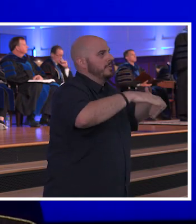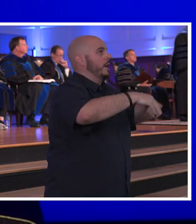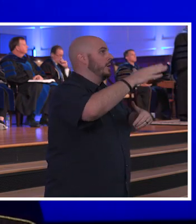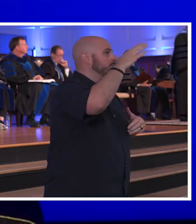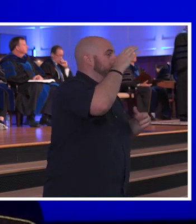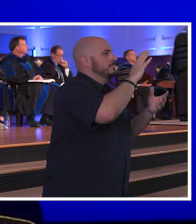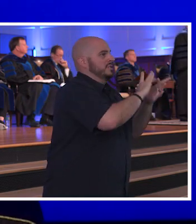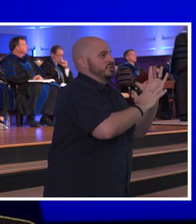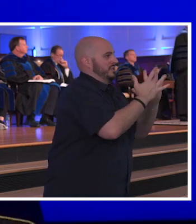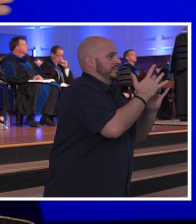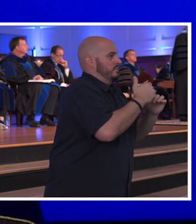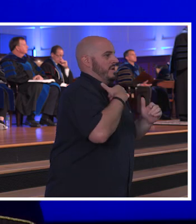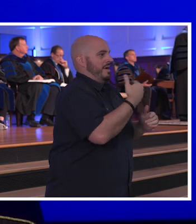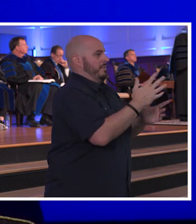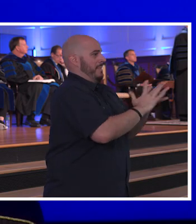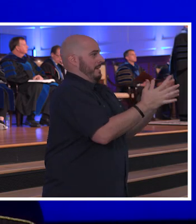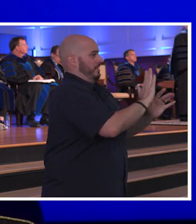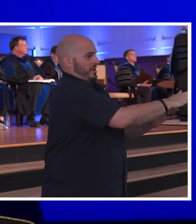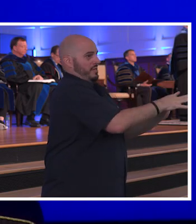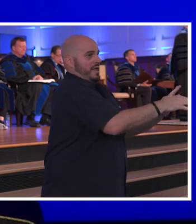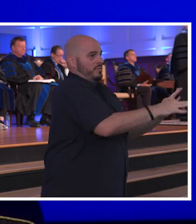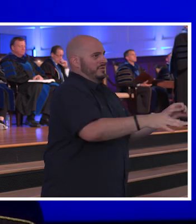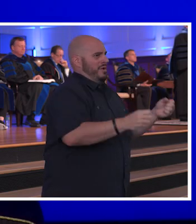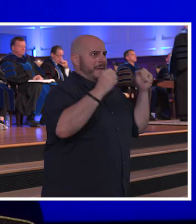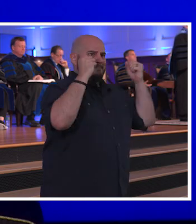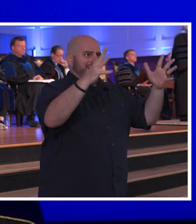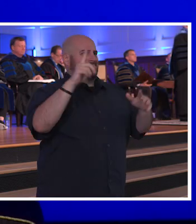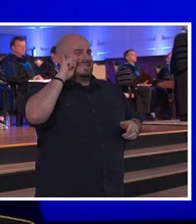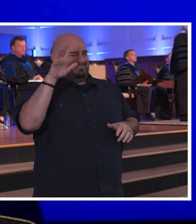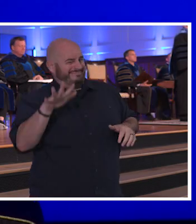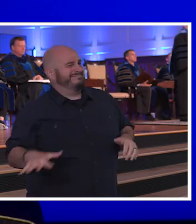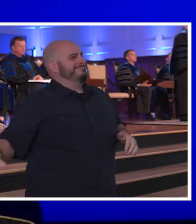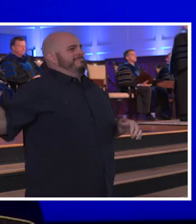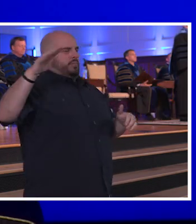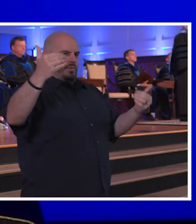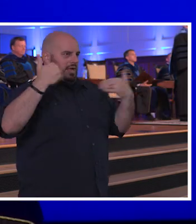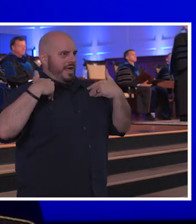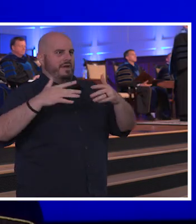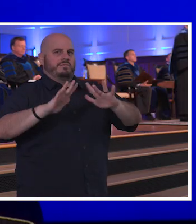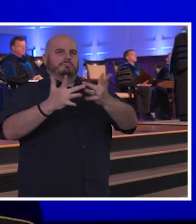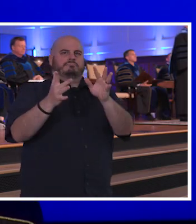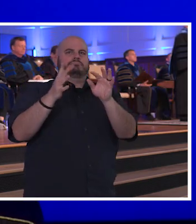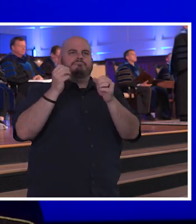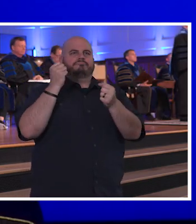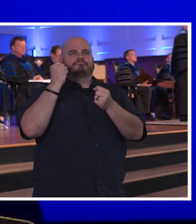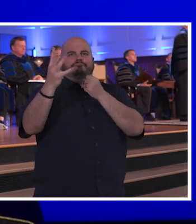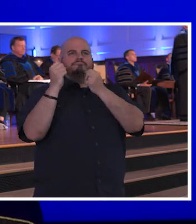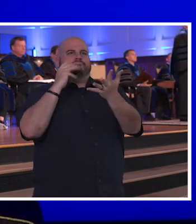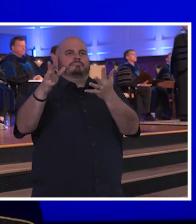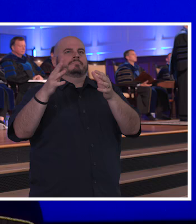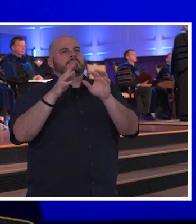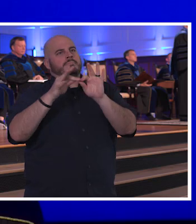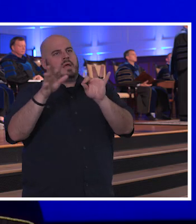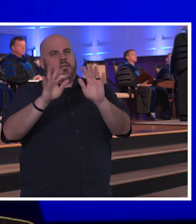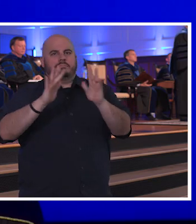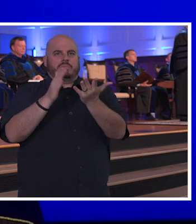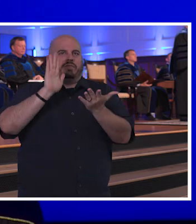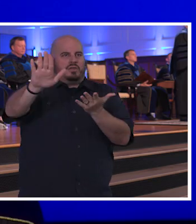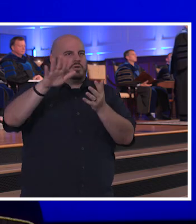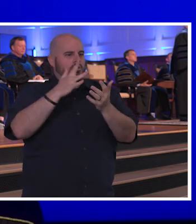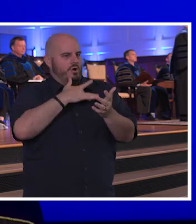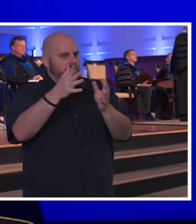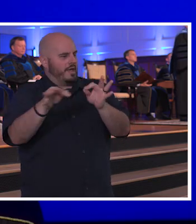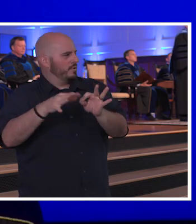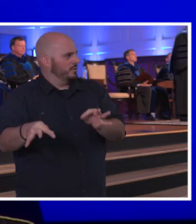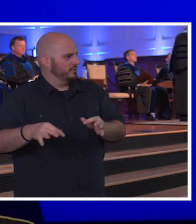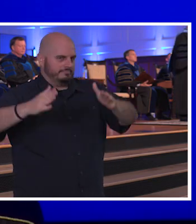there are unreached people groups among the deaf that do not have a sign language that will be adequate for Bible study